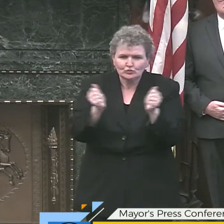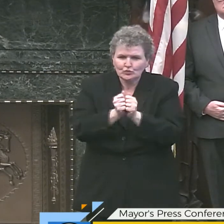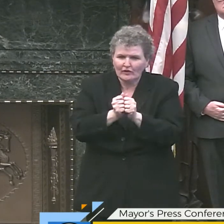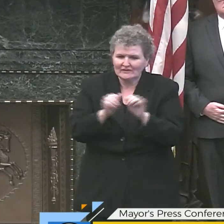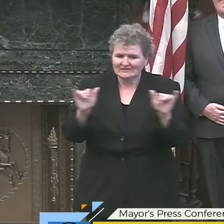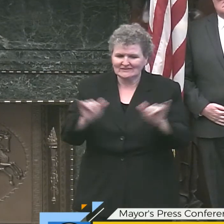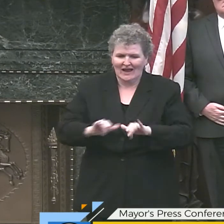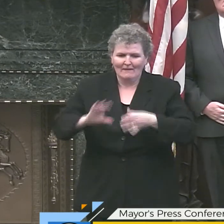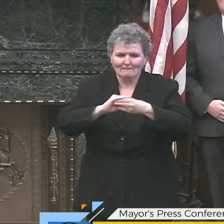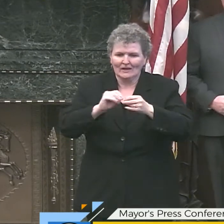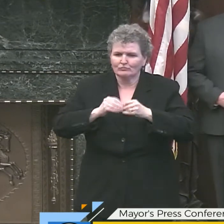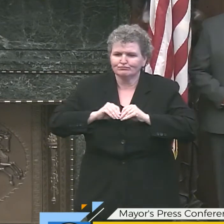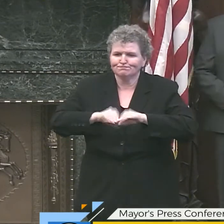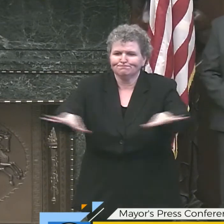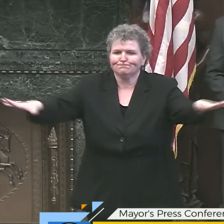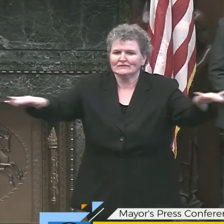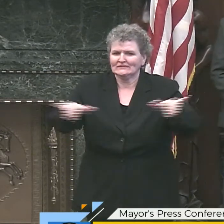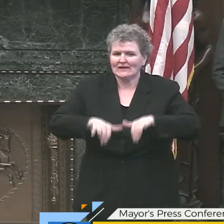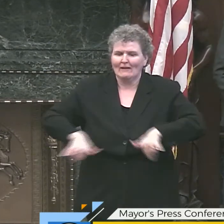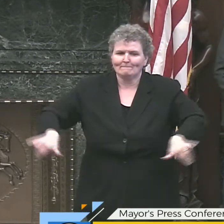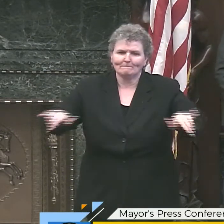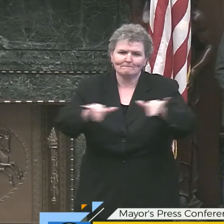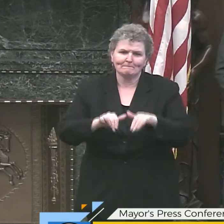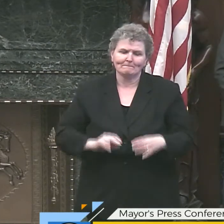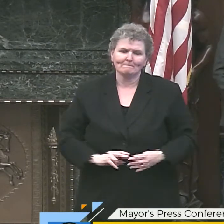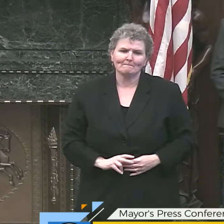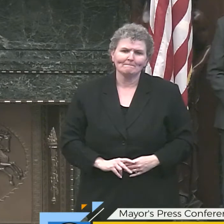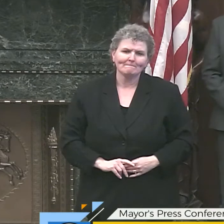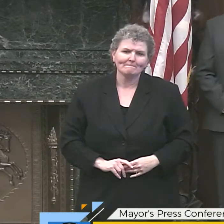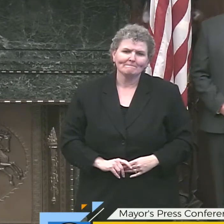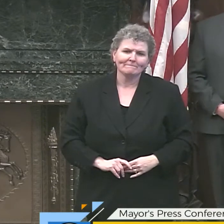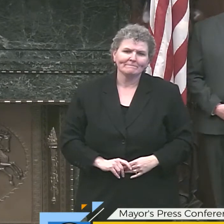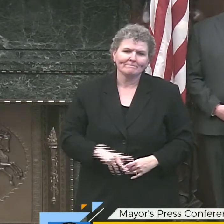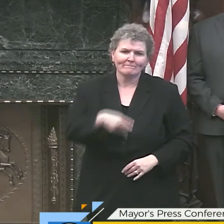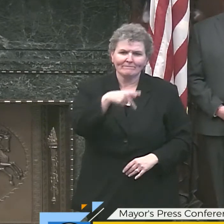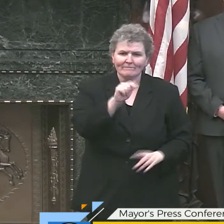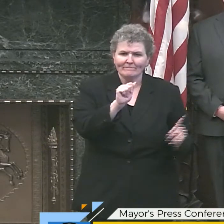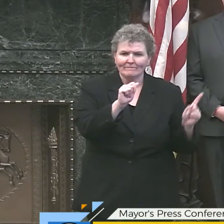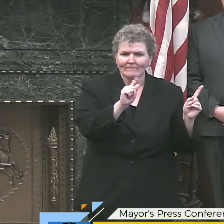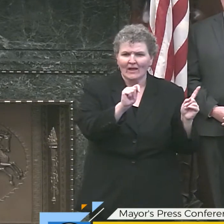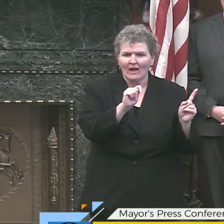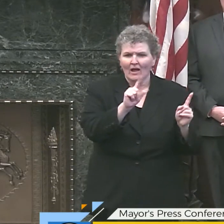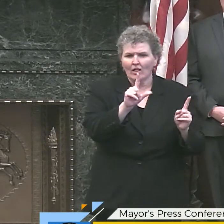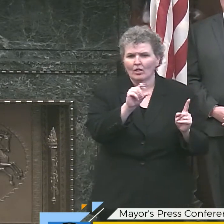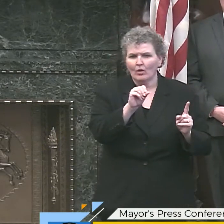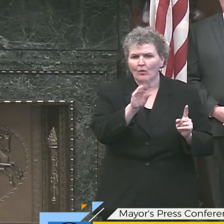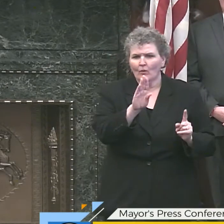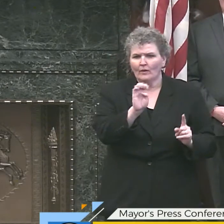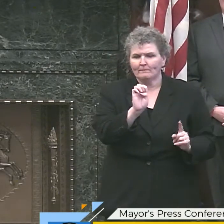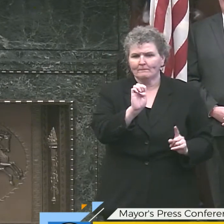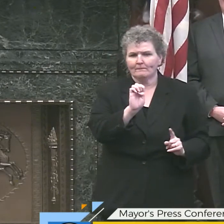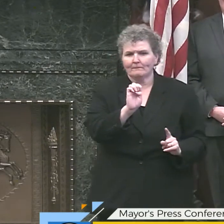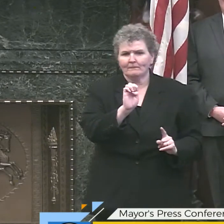Okay, thank you. Now we are going to Pat Loeb at KYW. You are now unmuted.